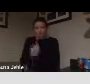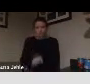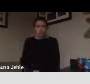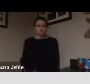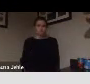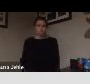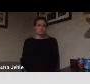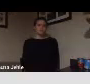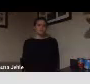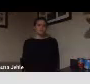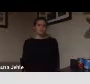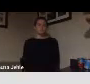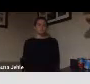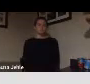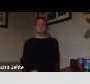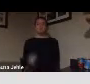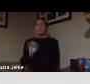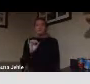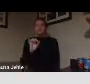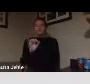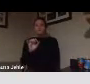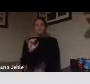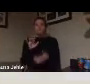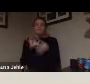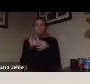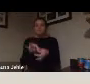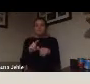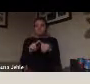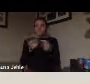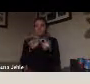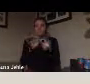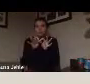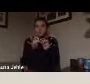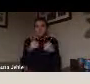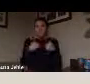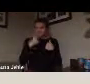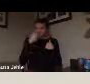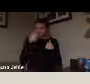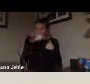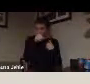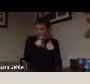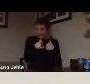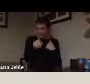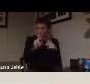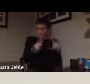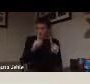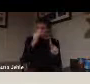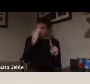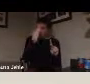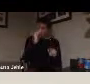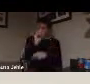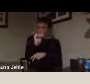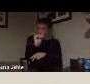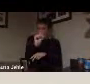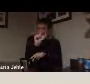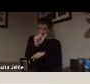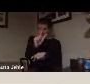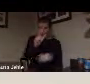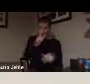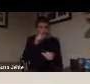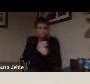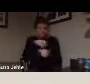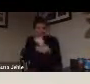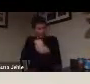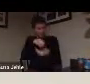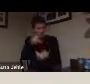And I think you could, about interpreting, I think you need people that know ASL, don't you, that could maybe even work in the U.S.